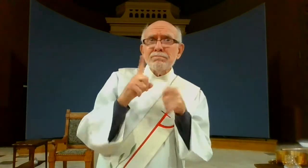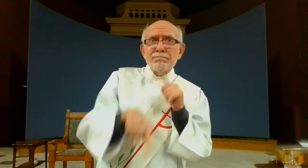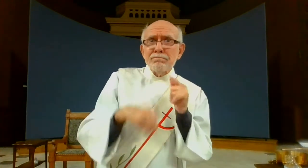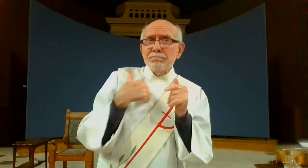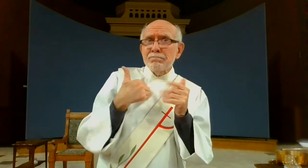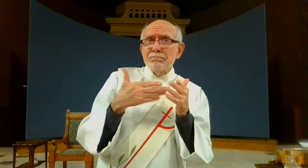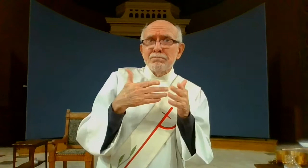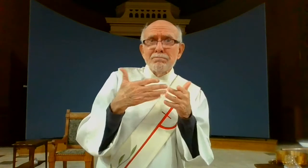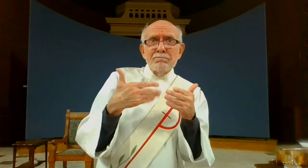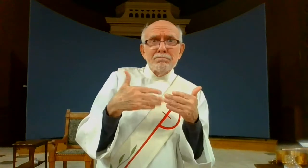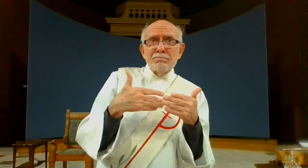have a baby.